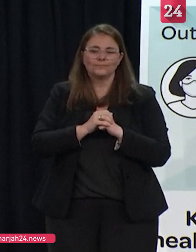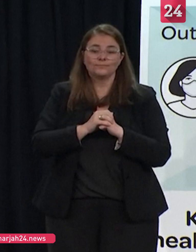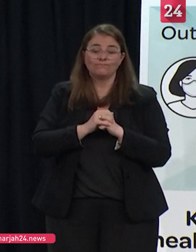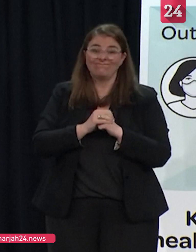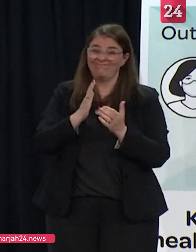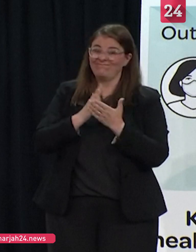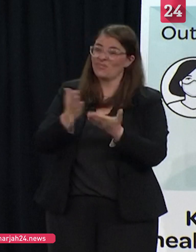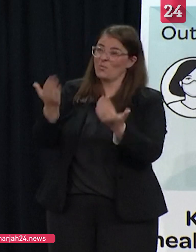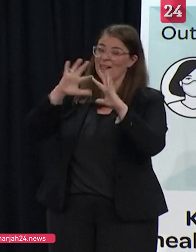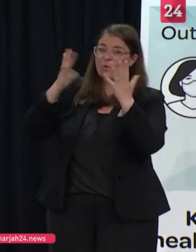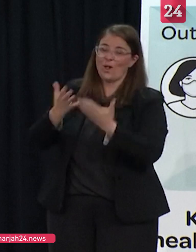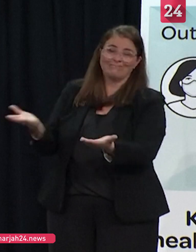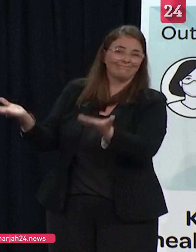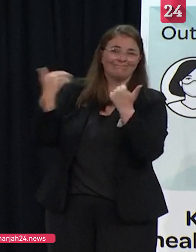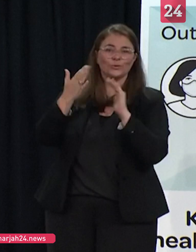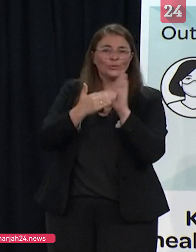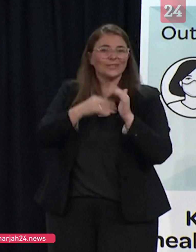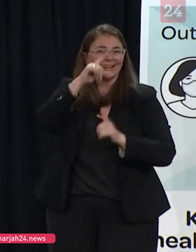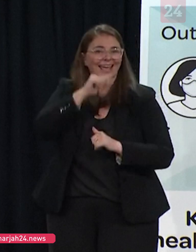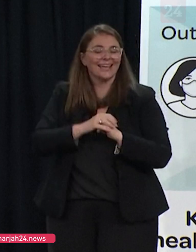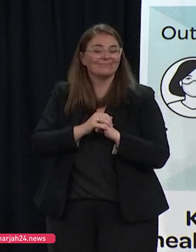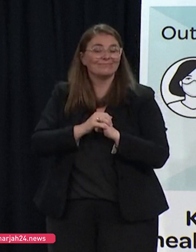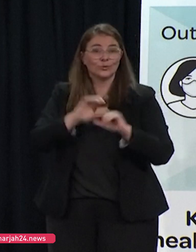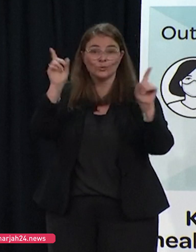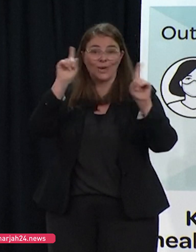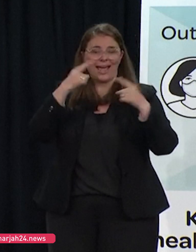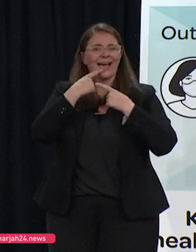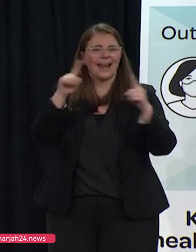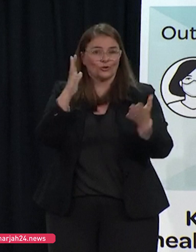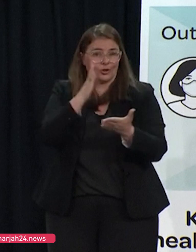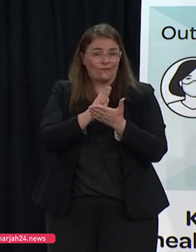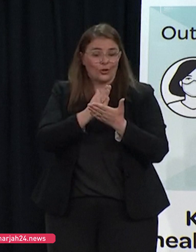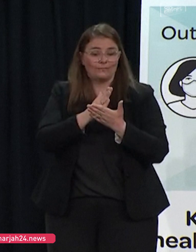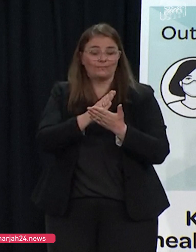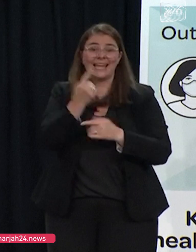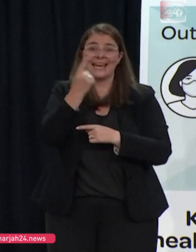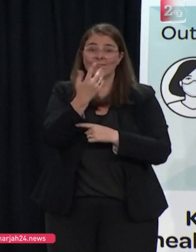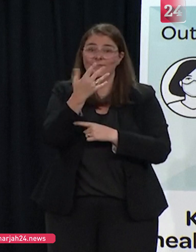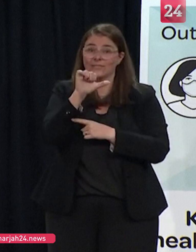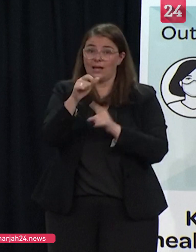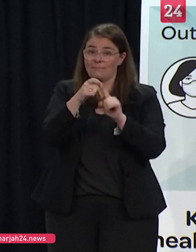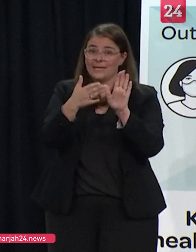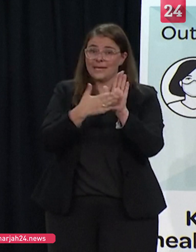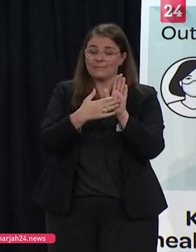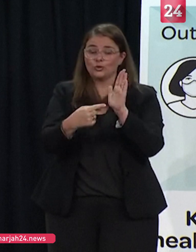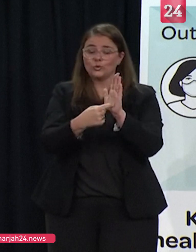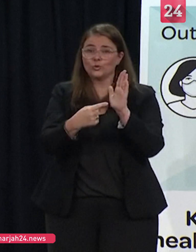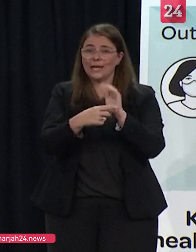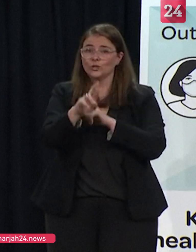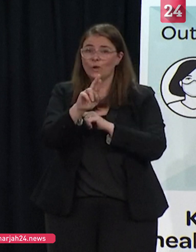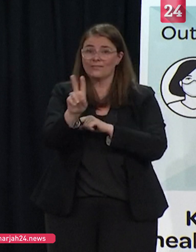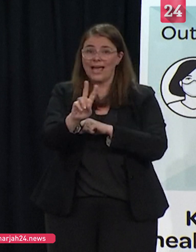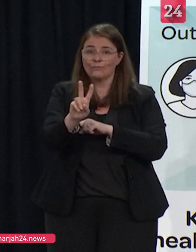ready to welcome the world back. And today, I can confirm, from 11:59pm, Tuesday,